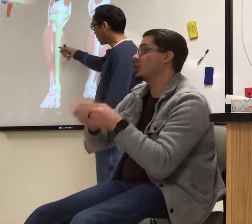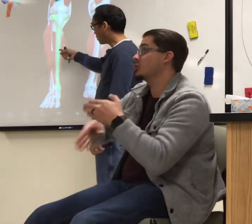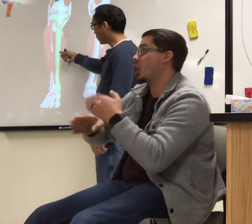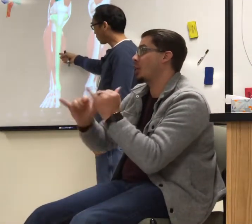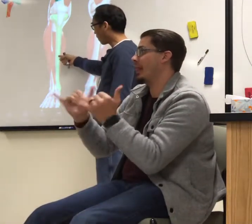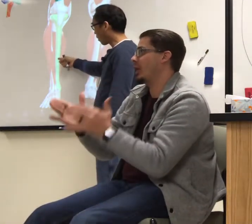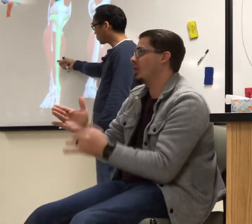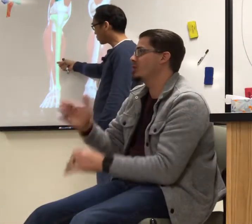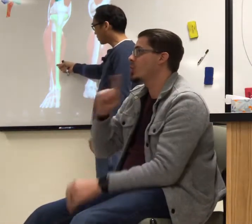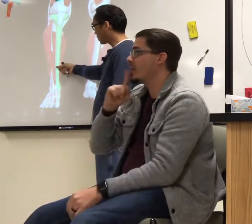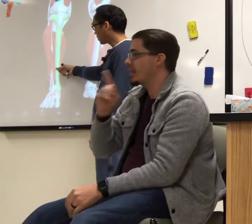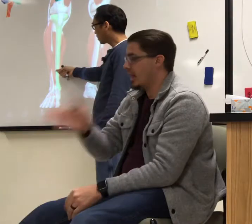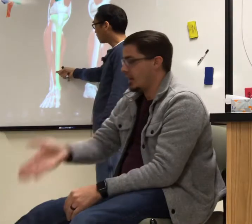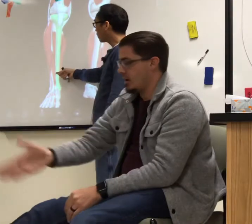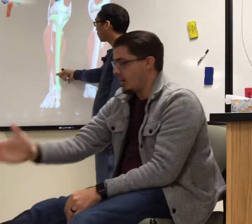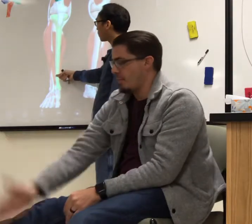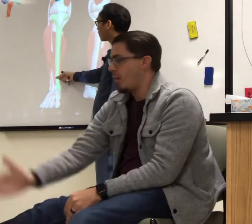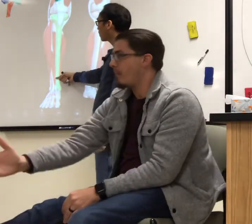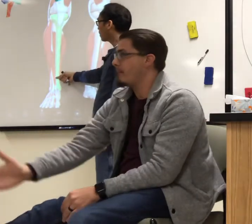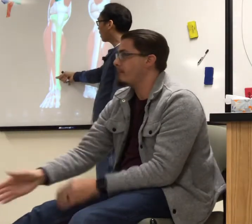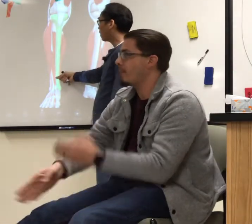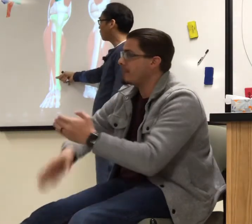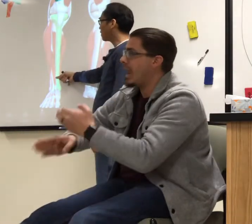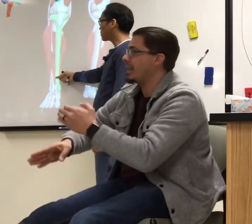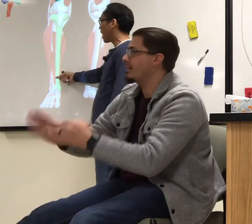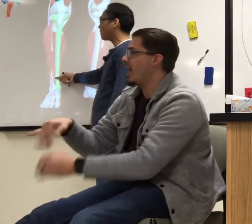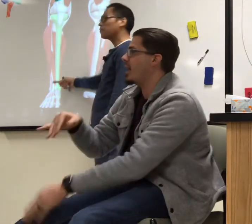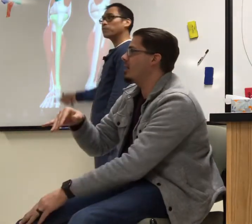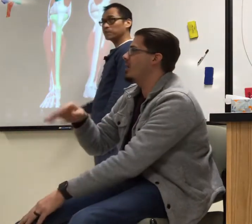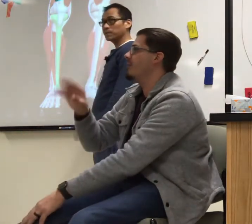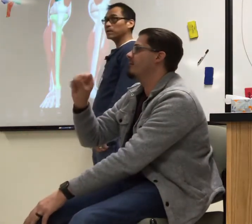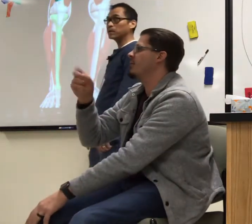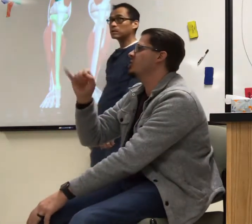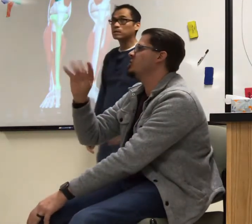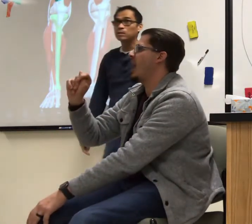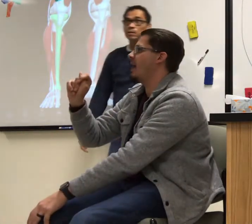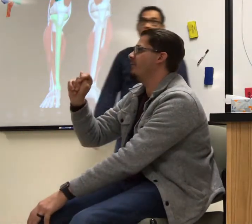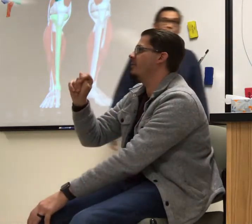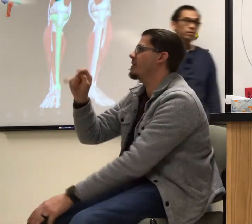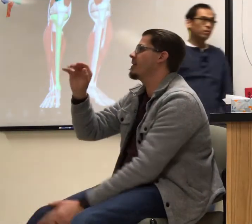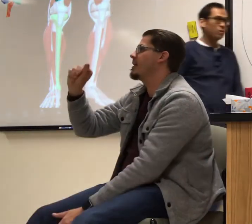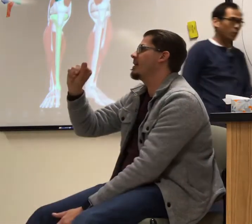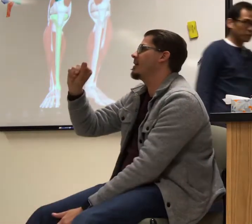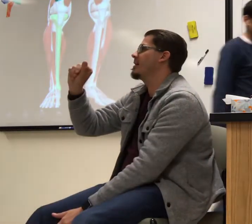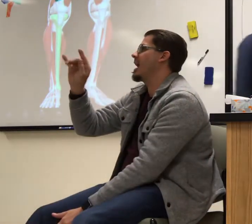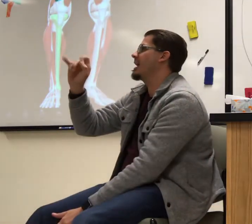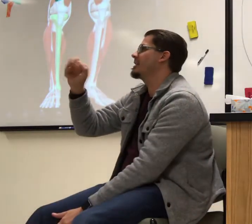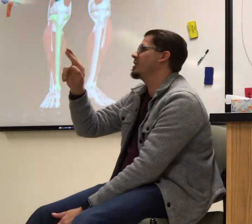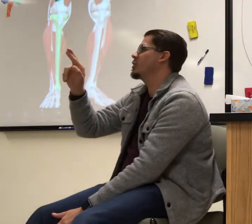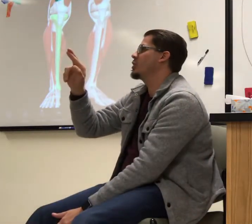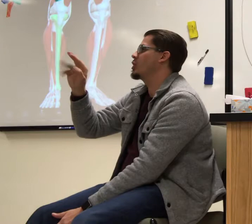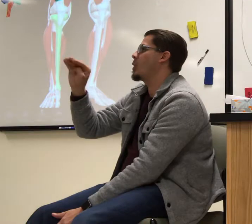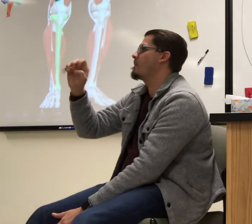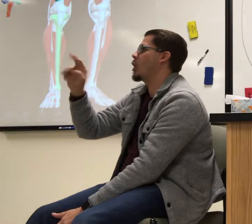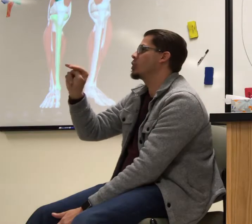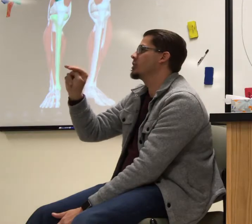banging the anterior margin of the shaft of your tibia or your